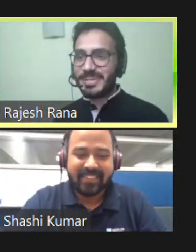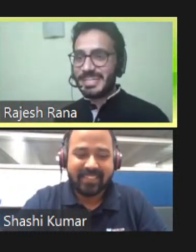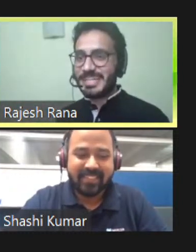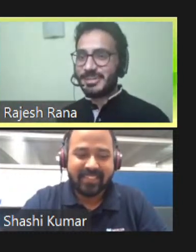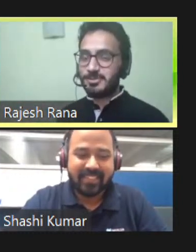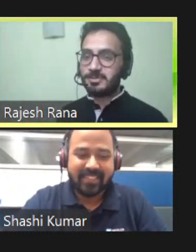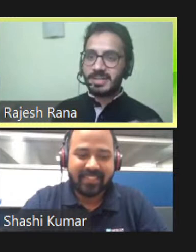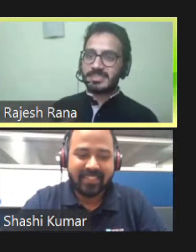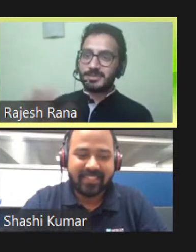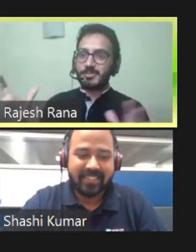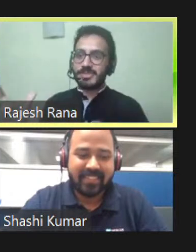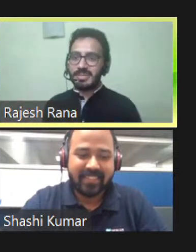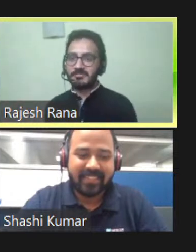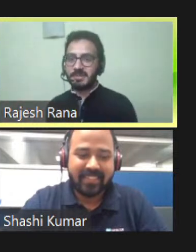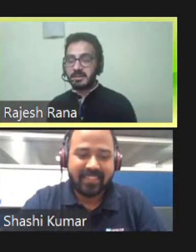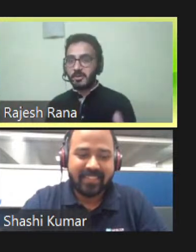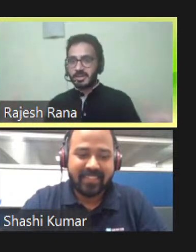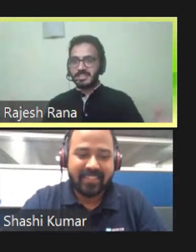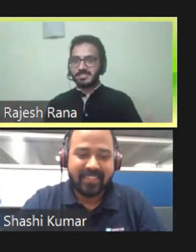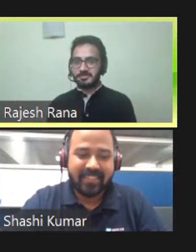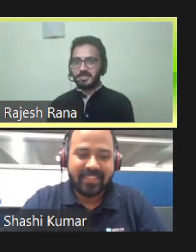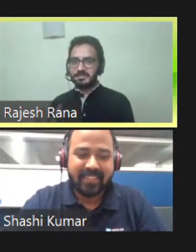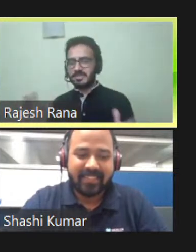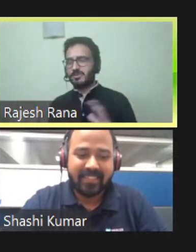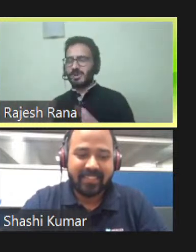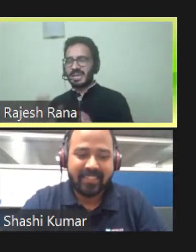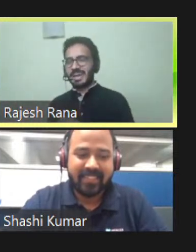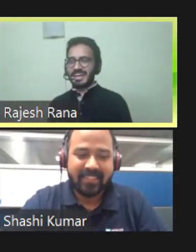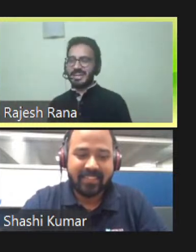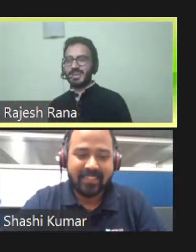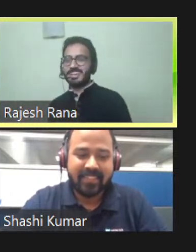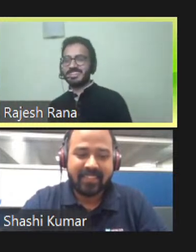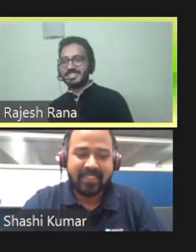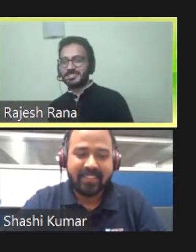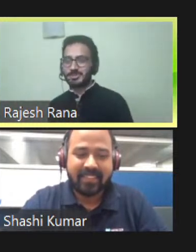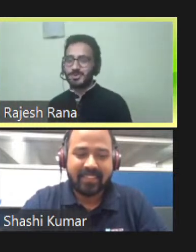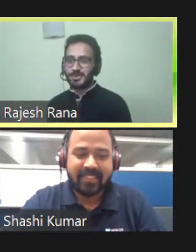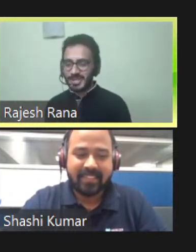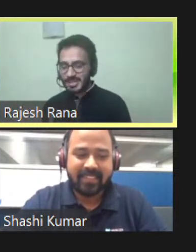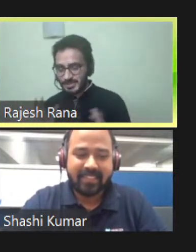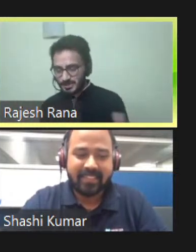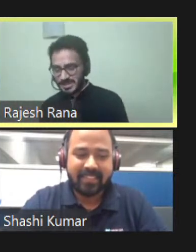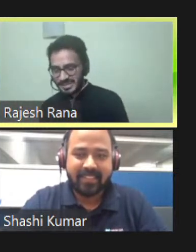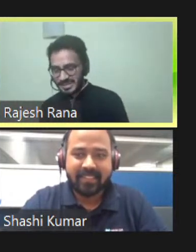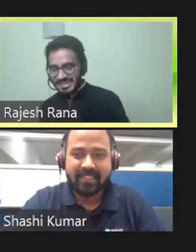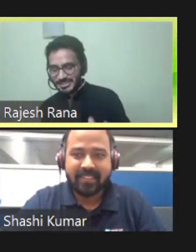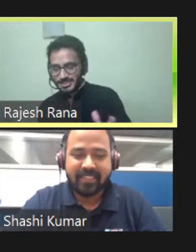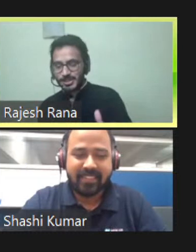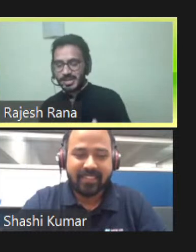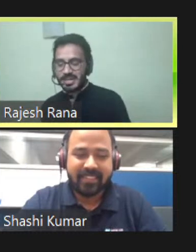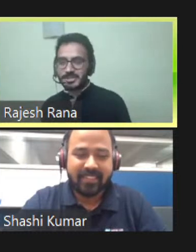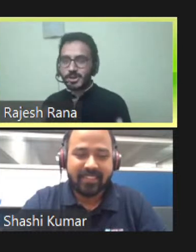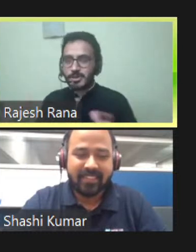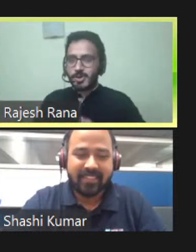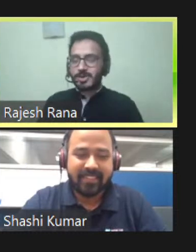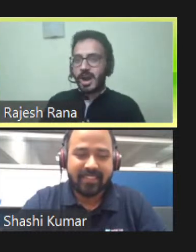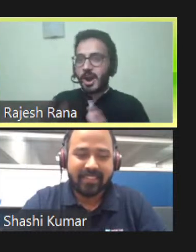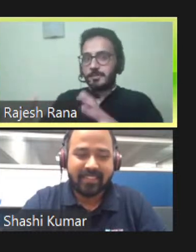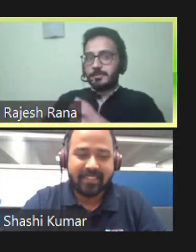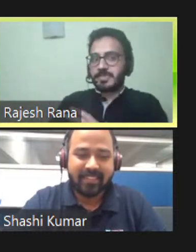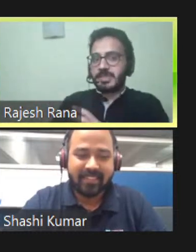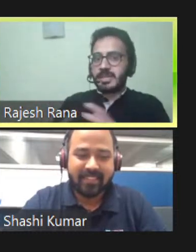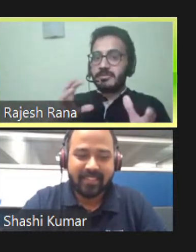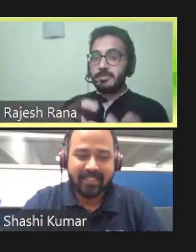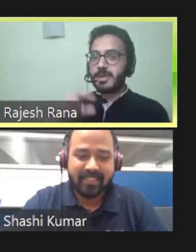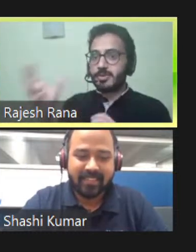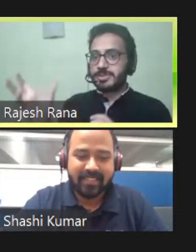I definitely know some of the audience will say, okay, again we are in the history mode. So let's talk about